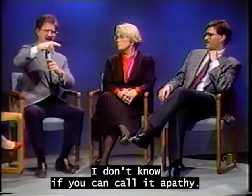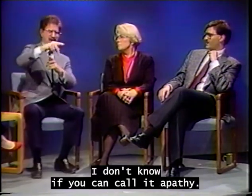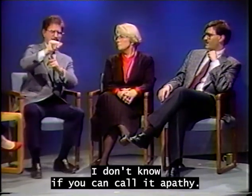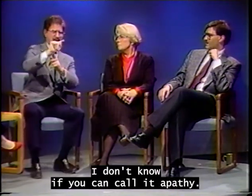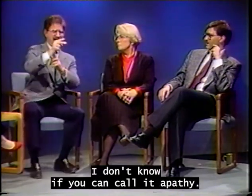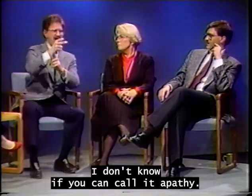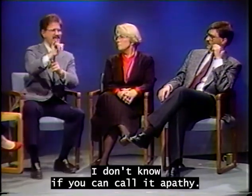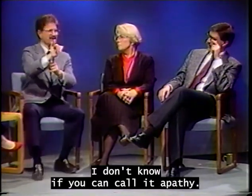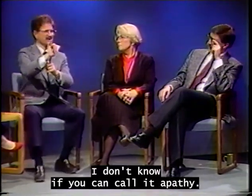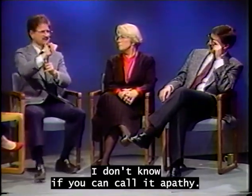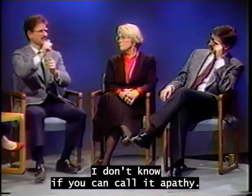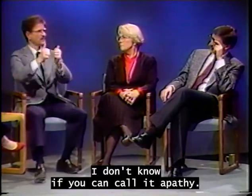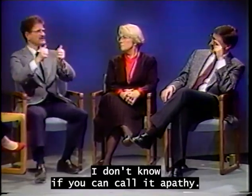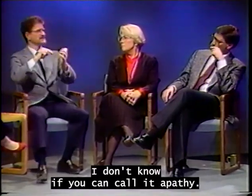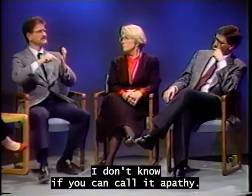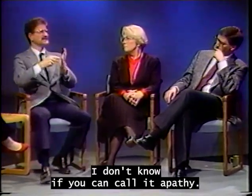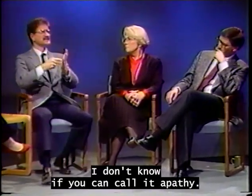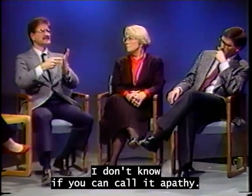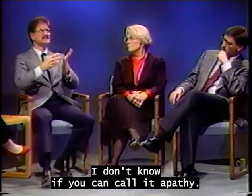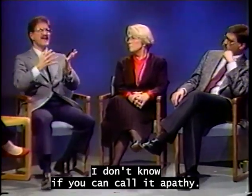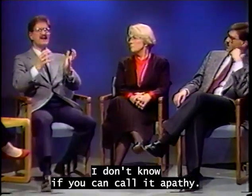I don't know if you can call it apathy.